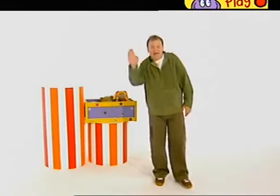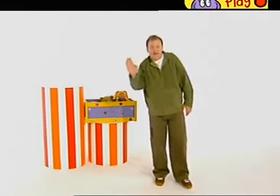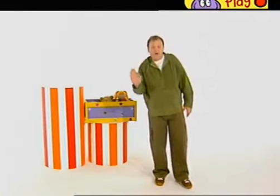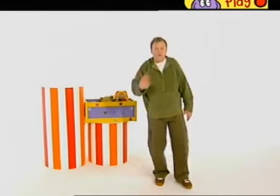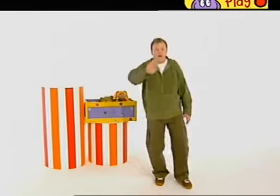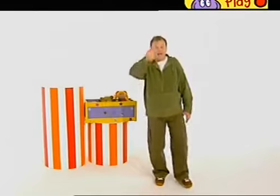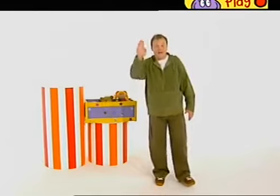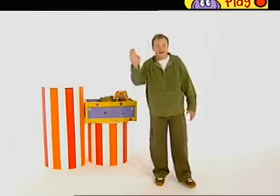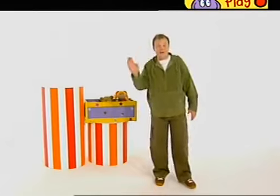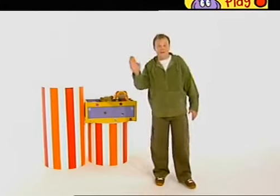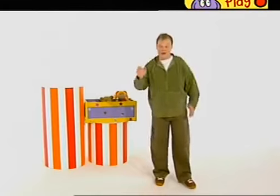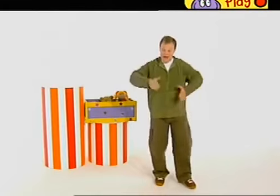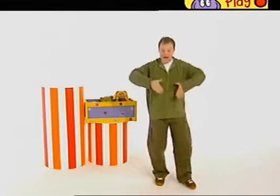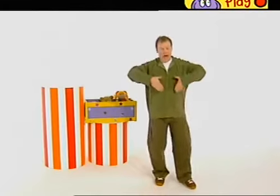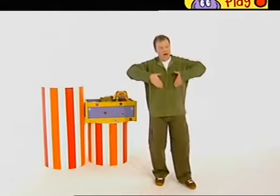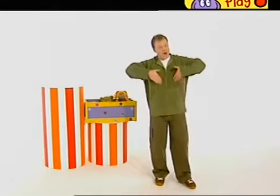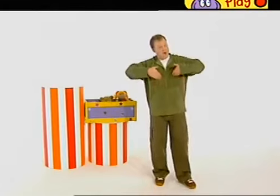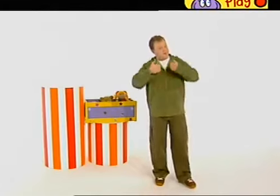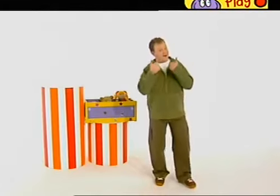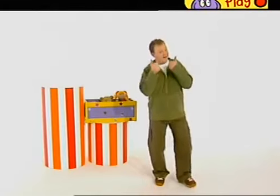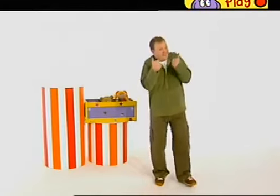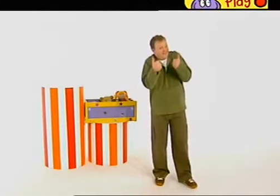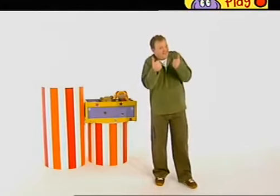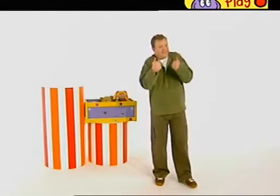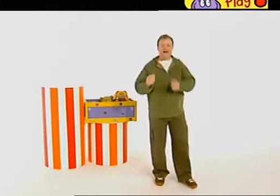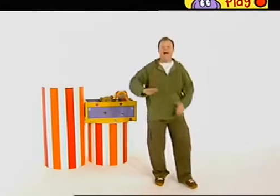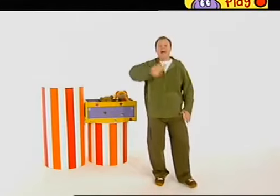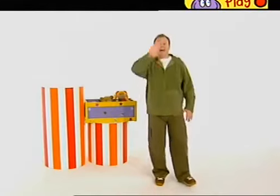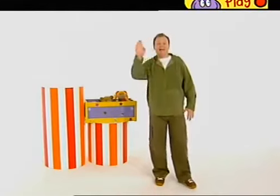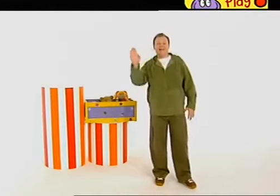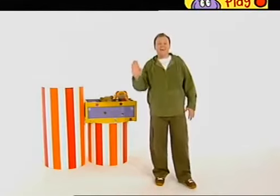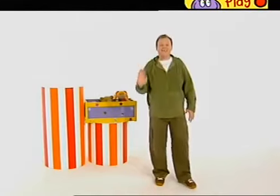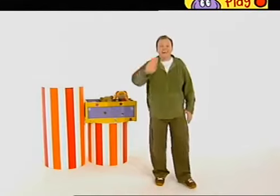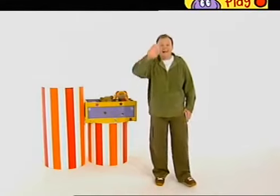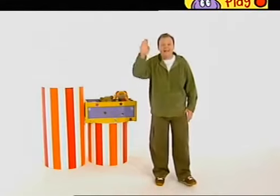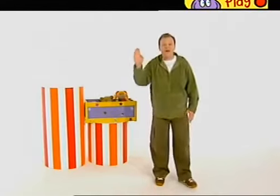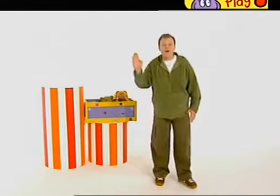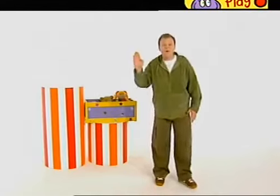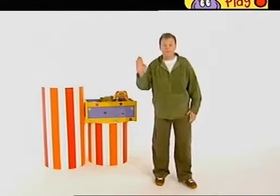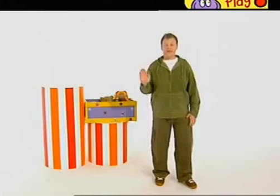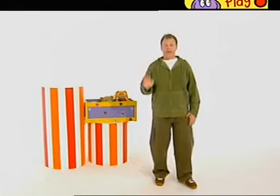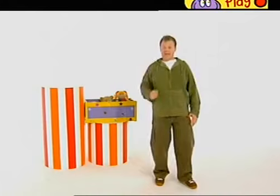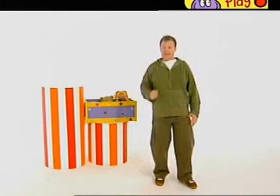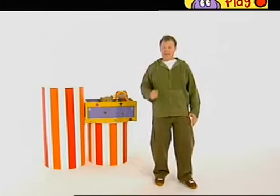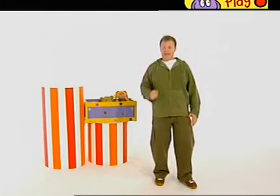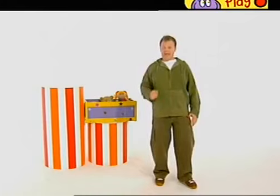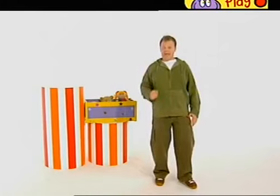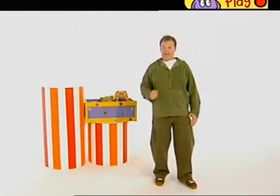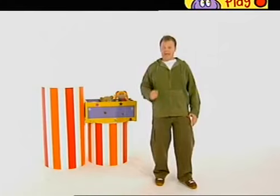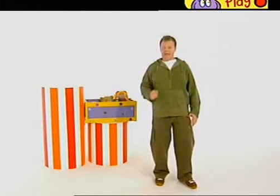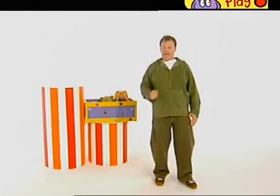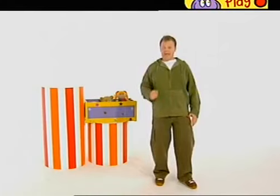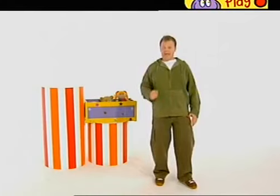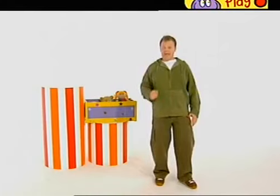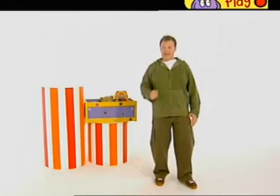Hello, hello. How are you? Hello, hello. Oh, bounce the ball. This is the way